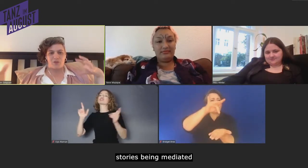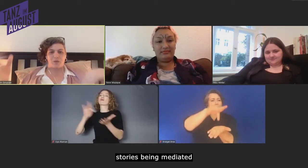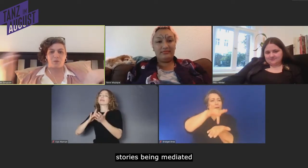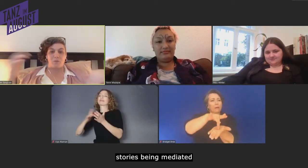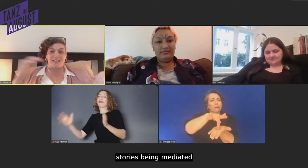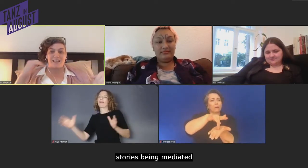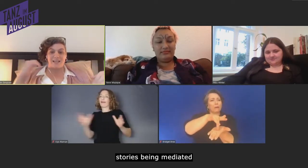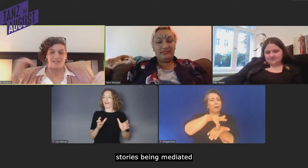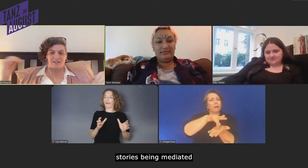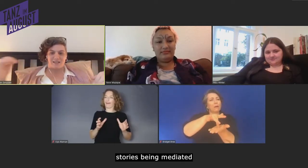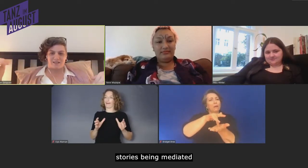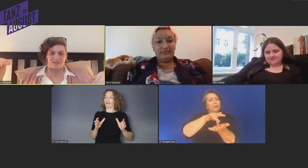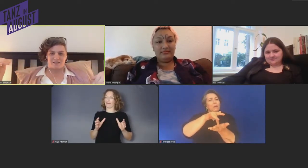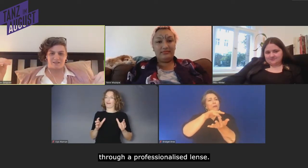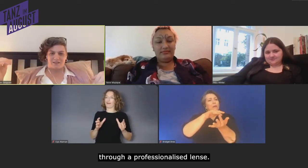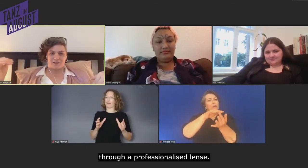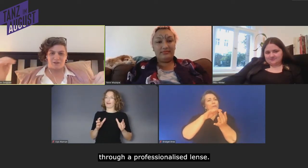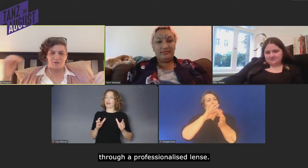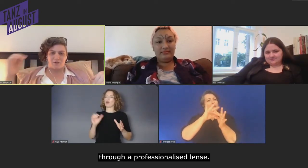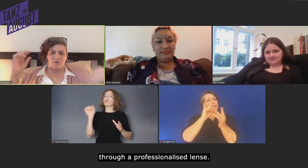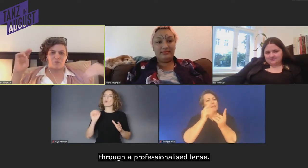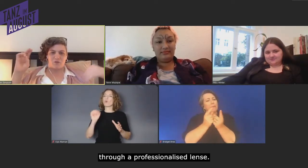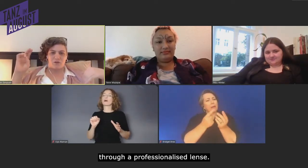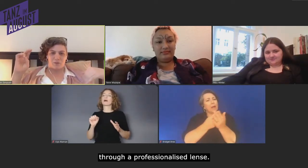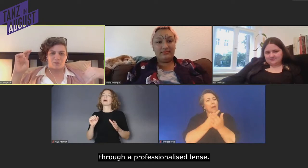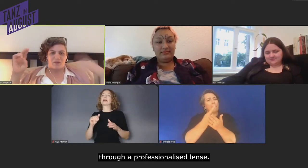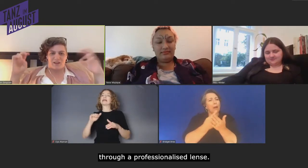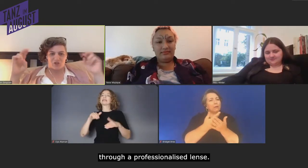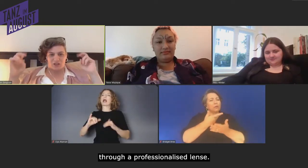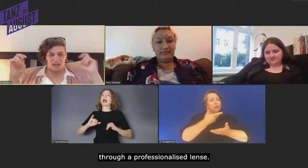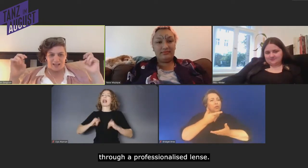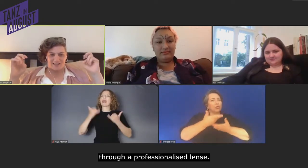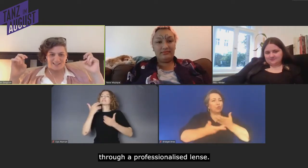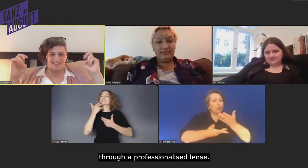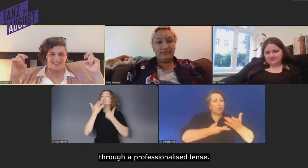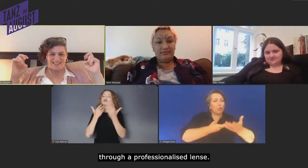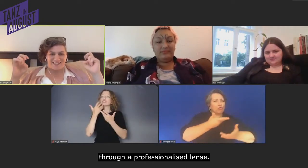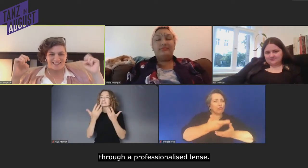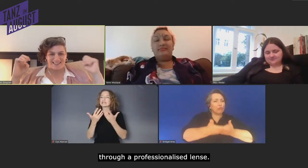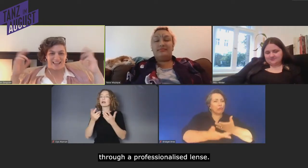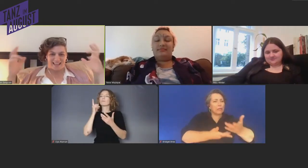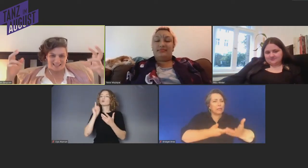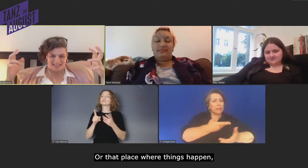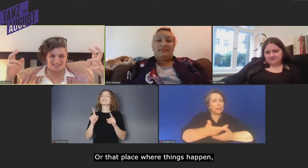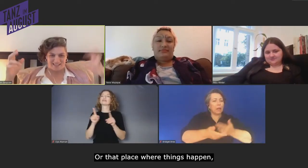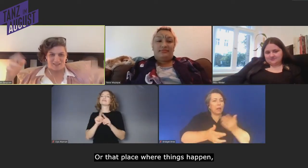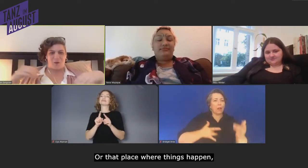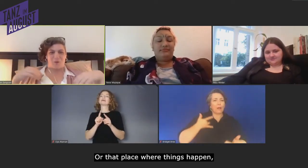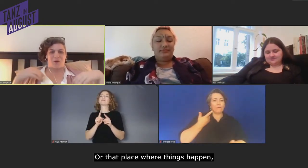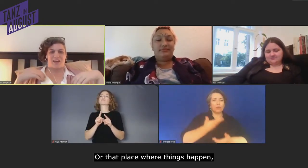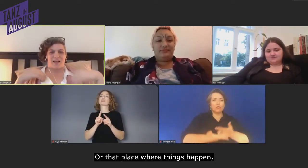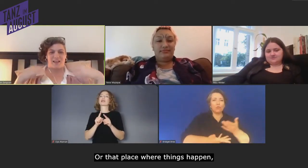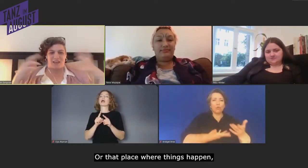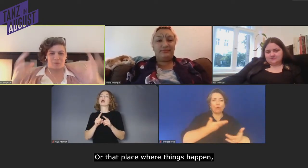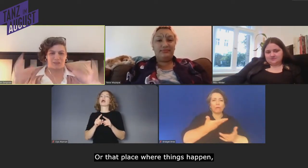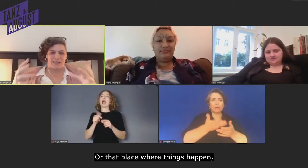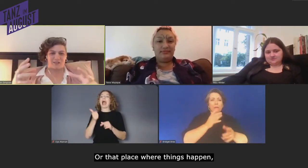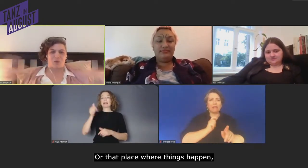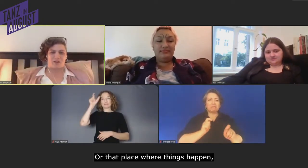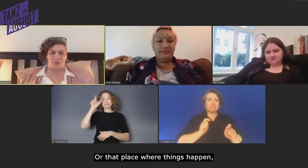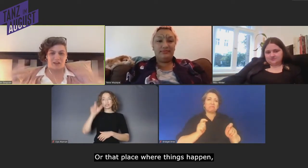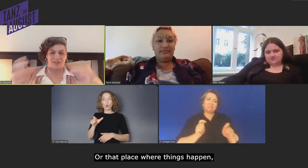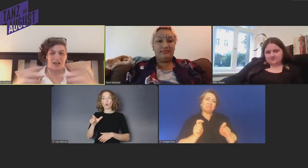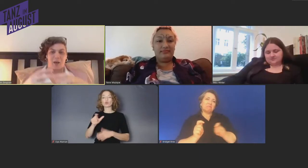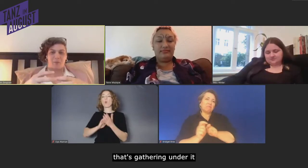stories being mediated through a professionalized lens, or that place